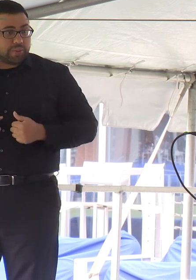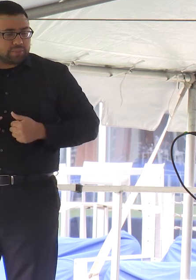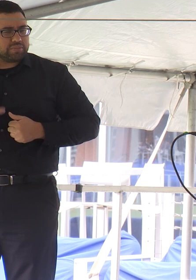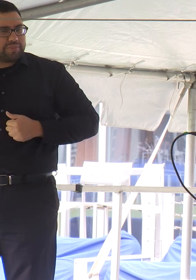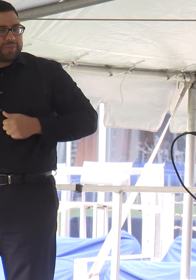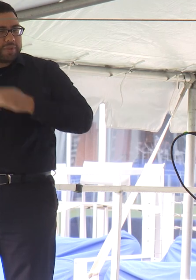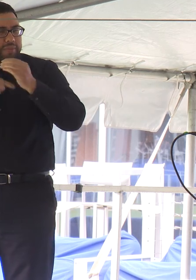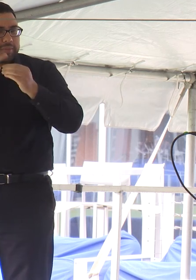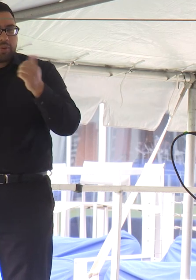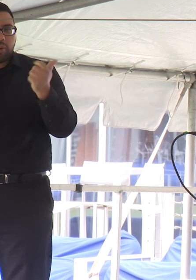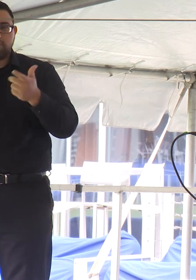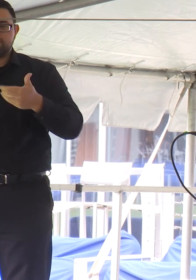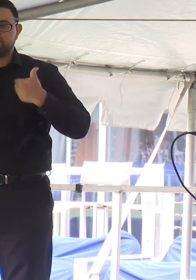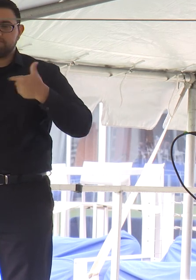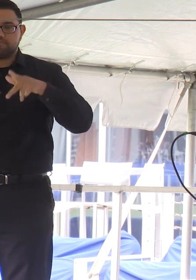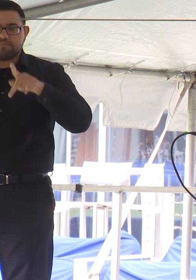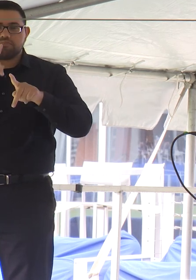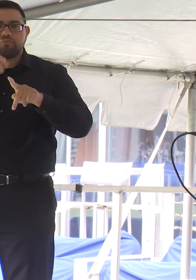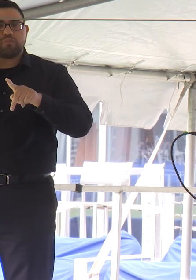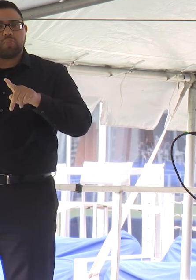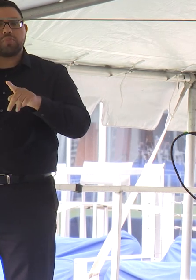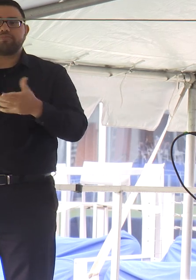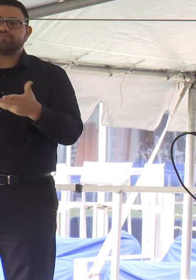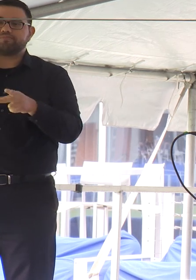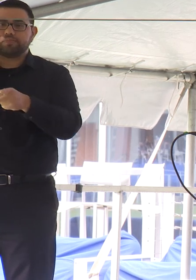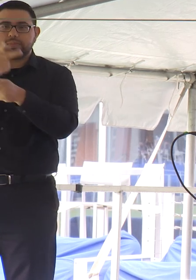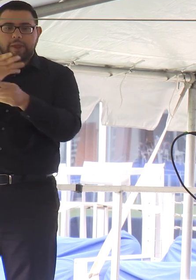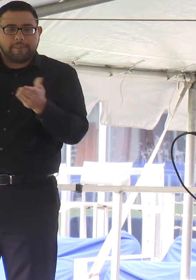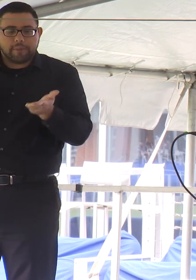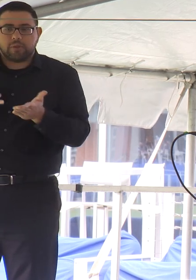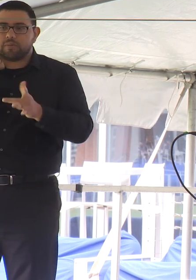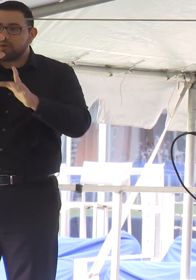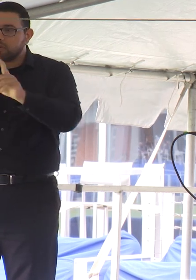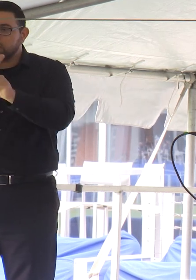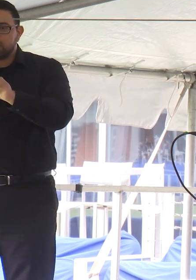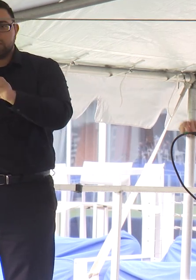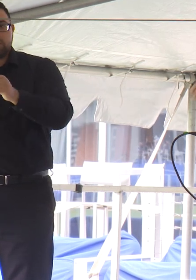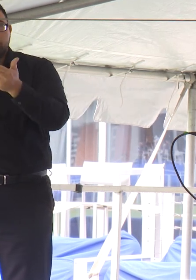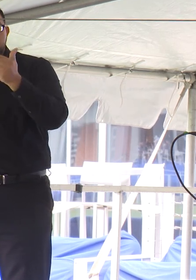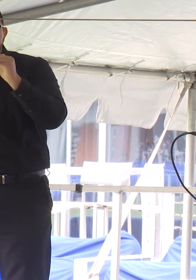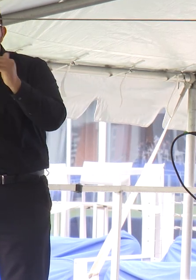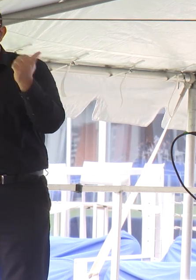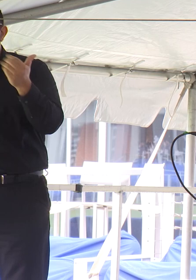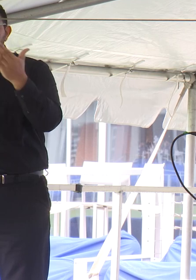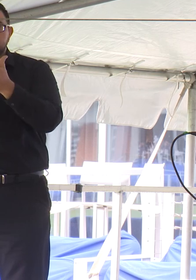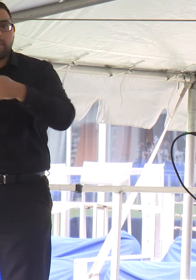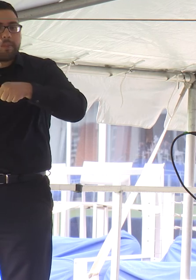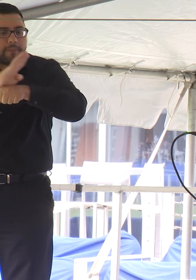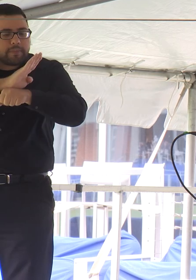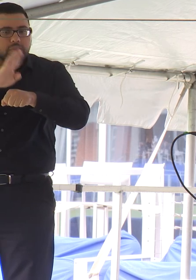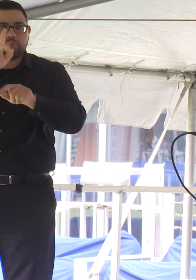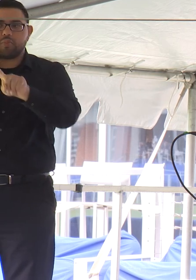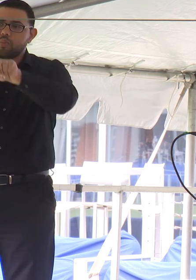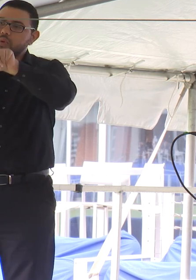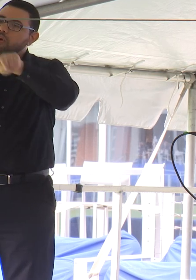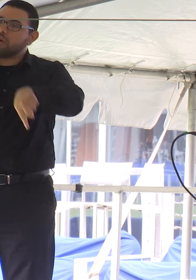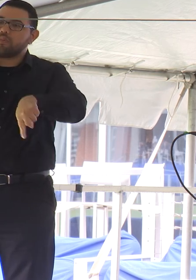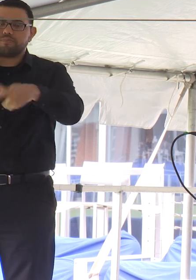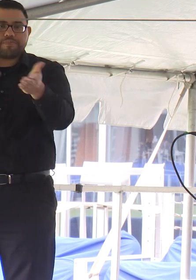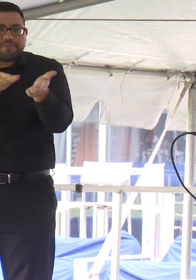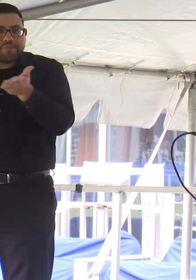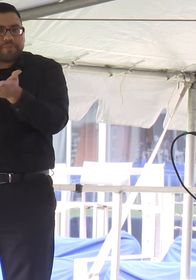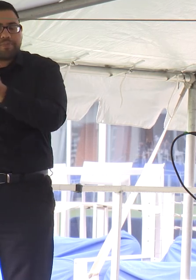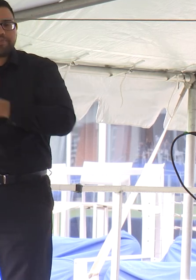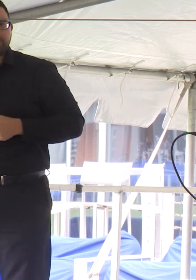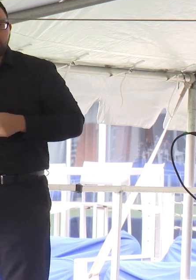you think about all of the young people that are going to be retained and attracted to this community, all the new businesses that are going to come in to serve